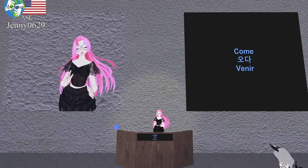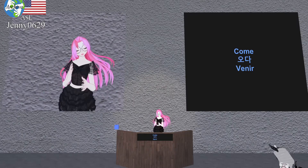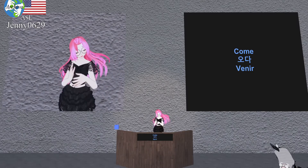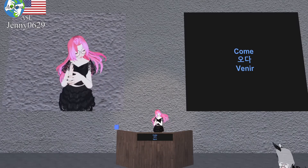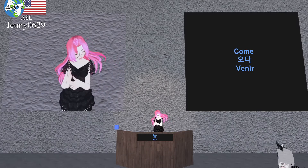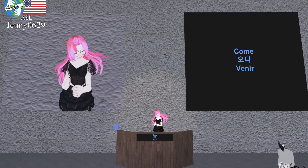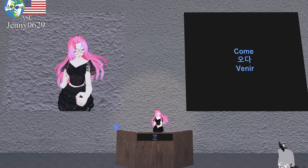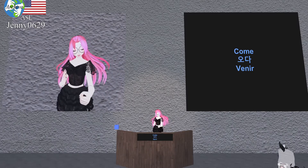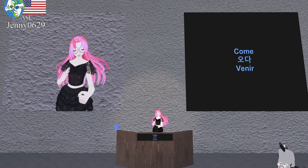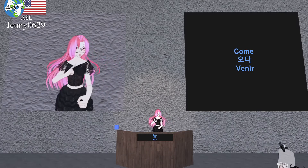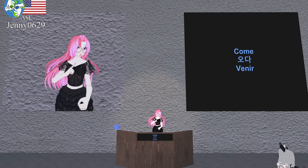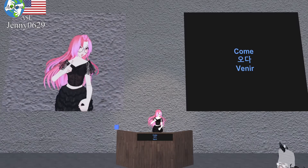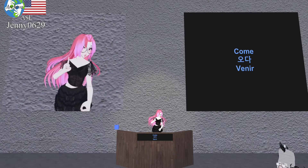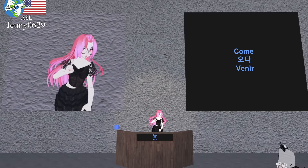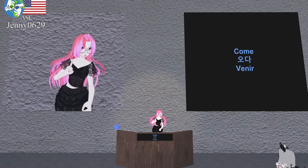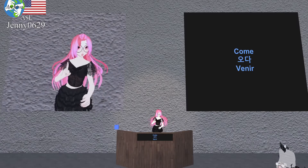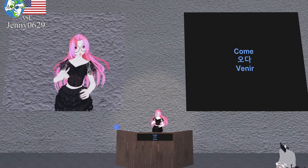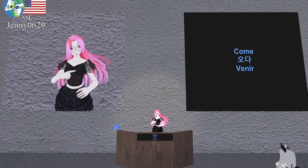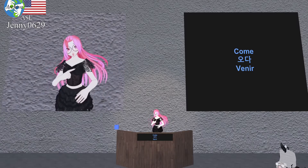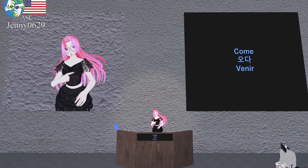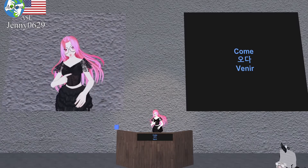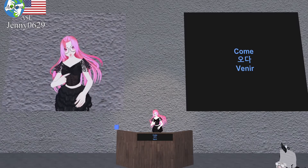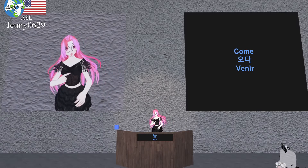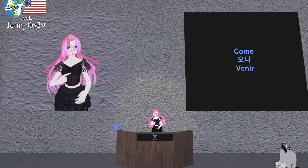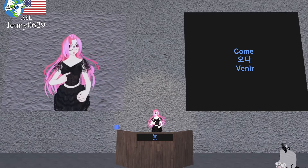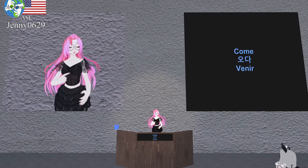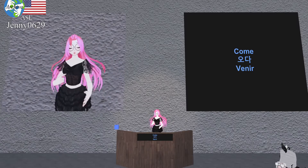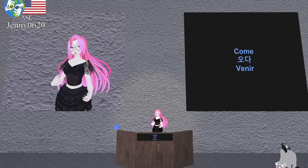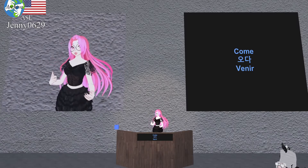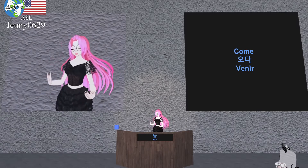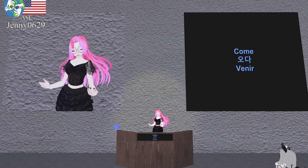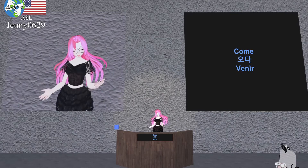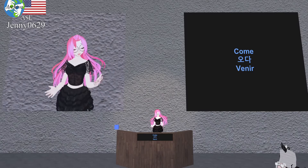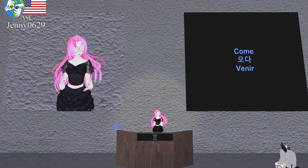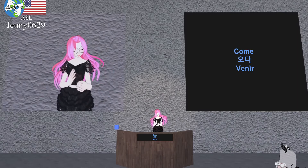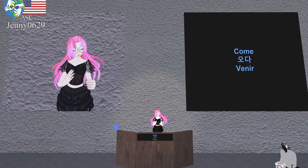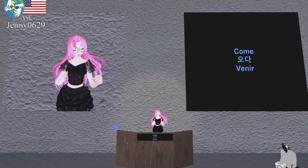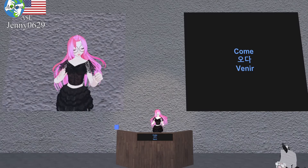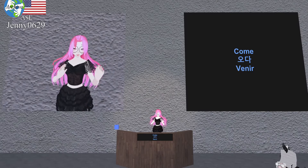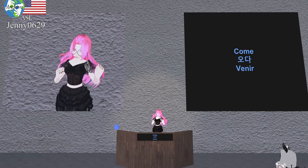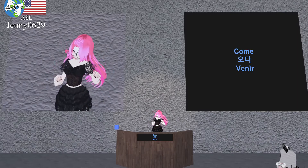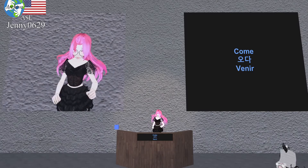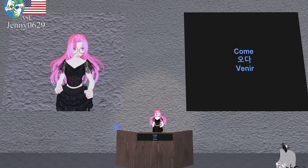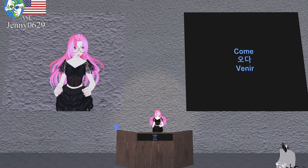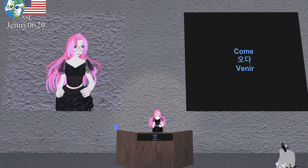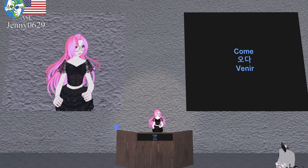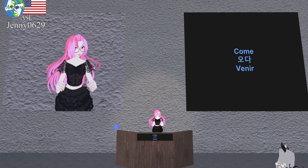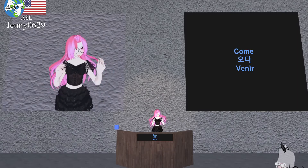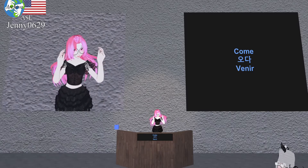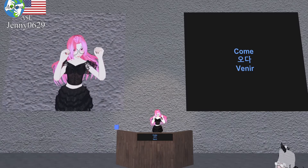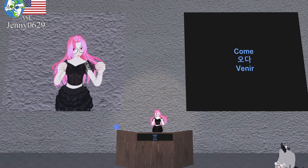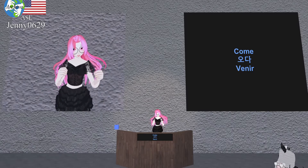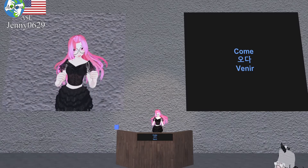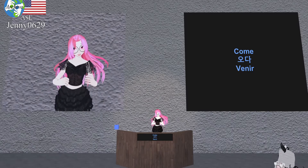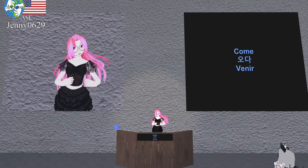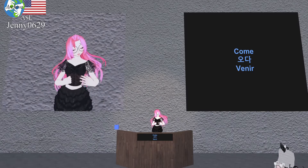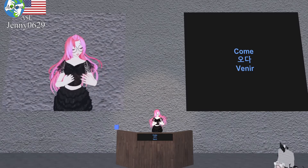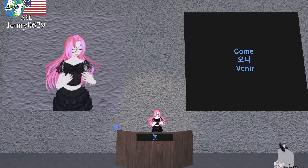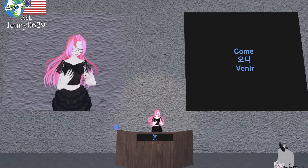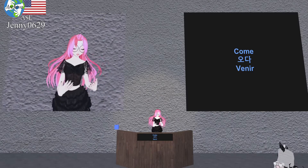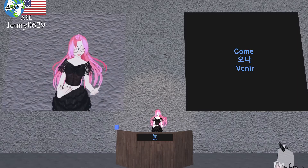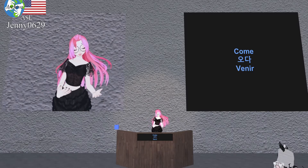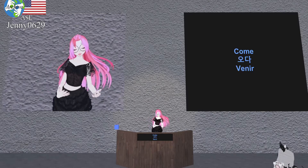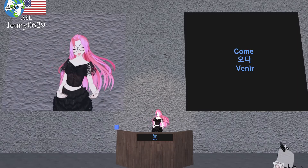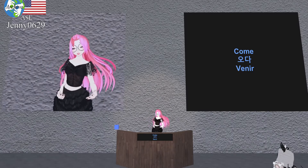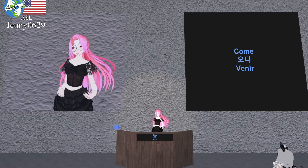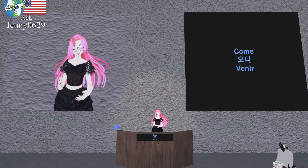very, very long time, they could be fluent. It doesn't matter if they're deaf or hearing. If they are fluent, then congrats. They have the capability to teach